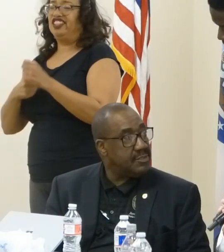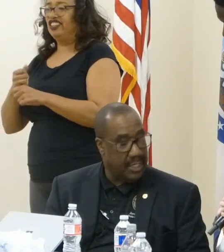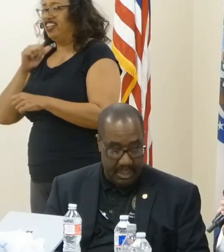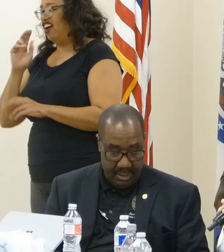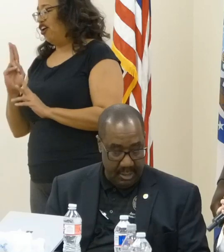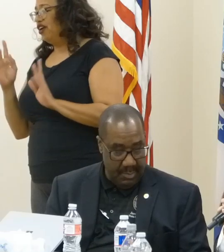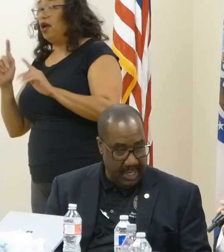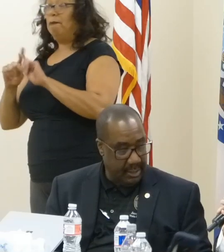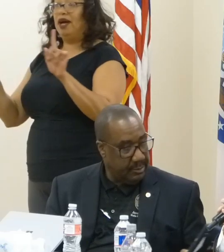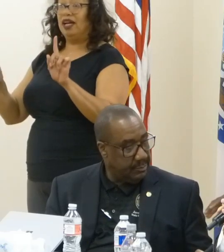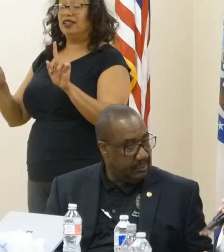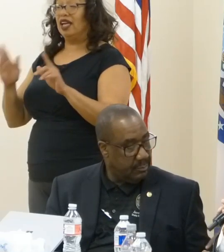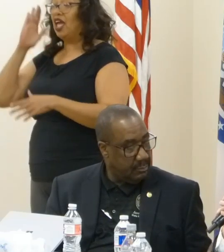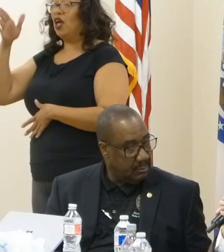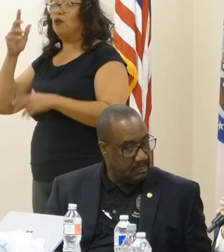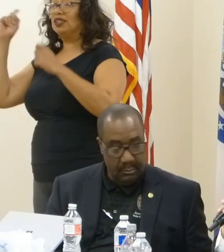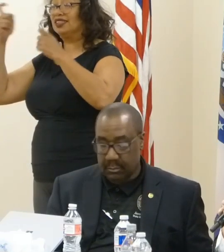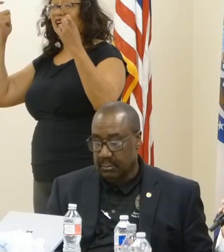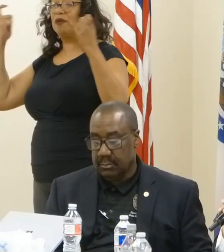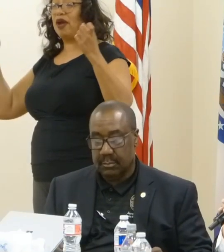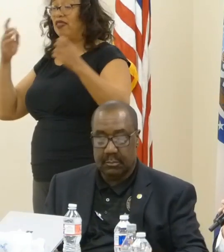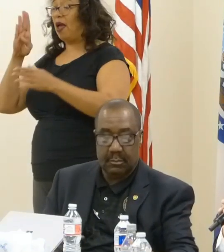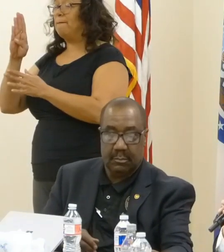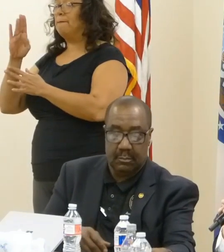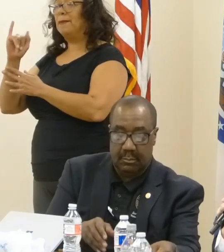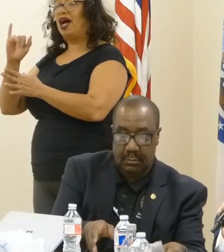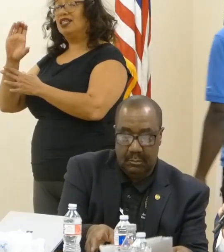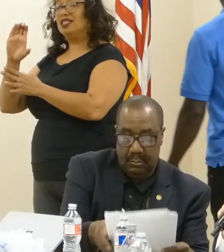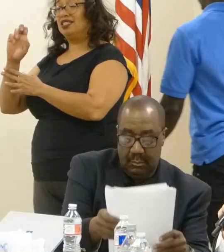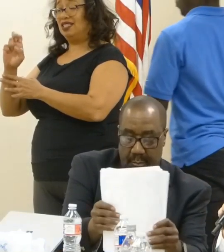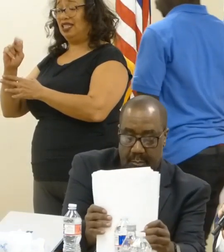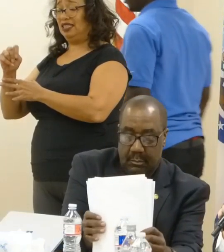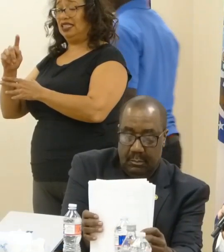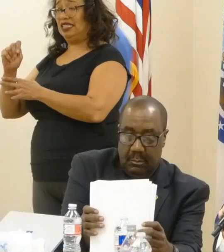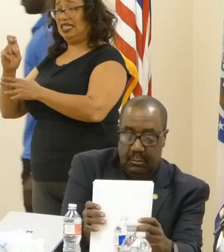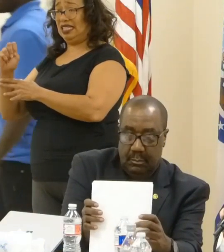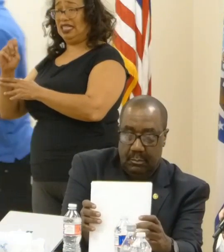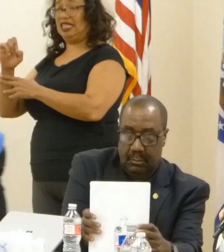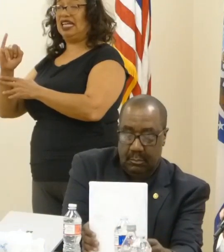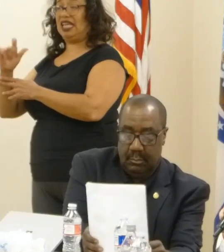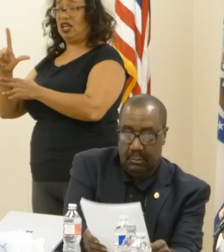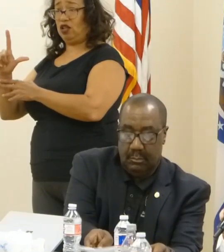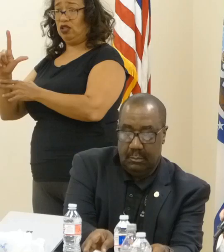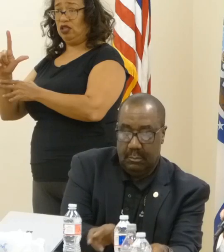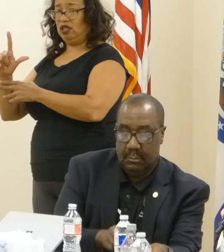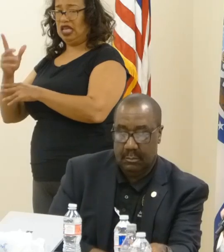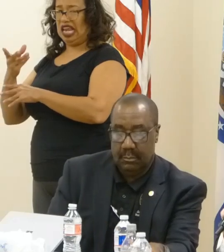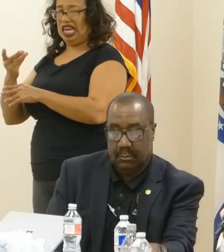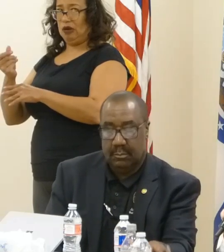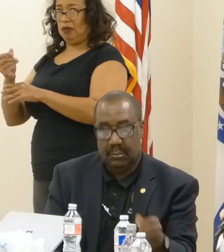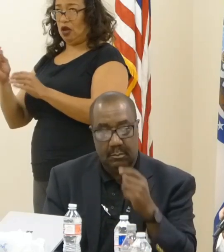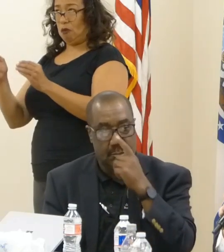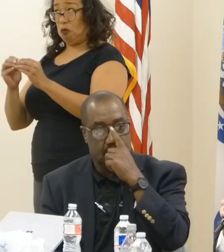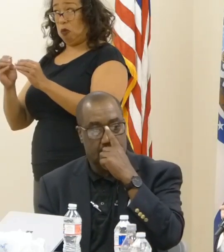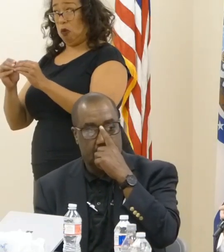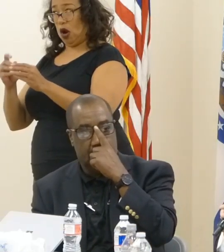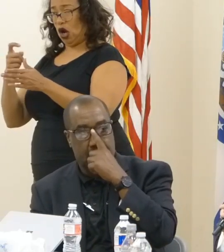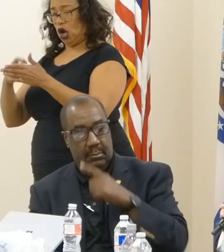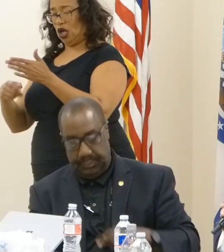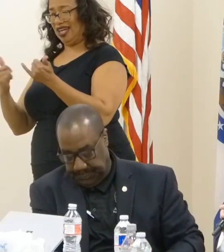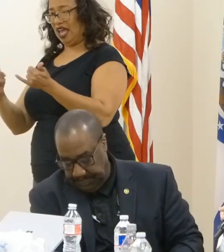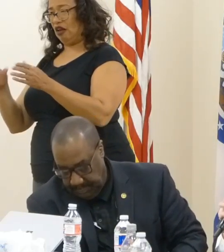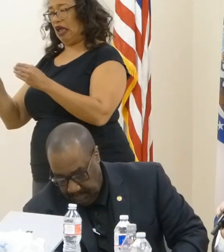the plate does celebrate the bicentennial. When you go in, there's a slight increase on the processing fee. There's an extra $1.38 per